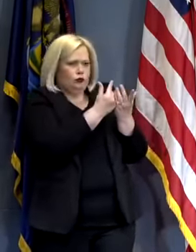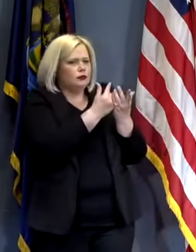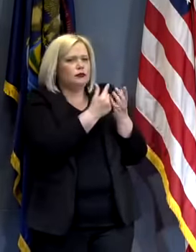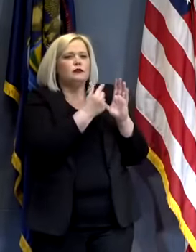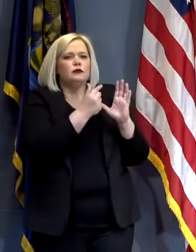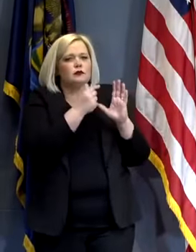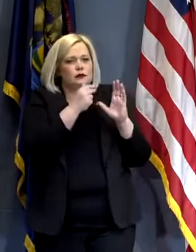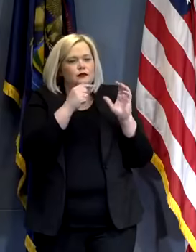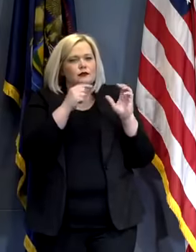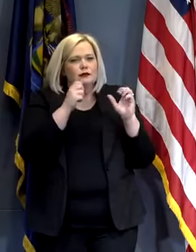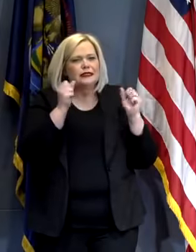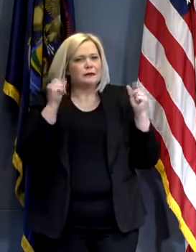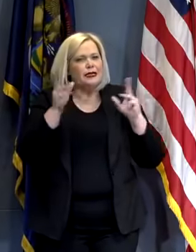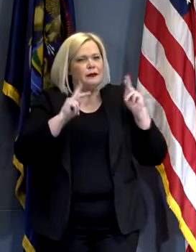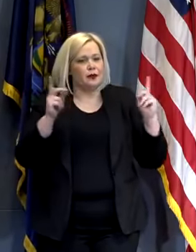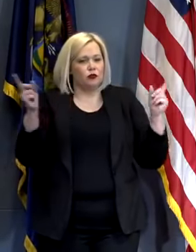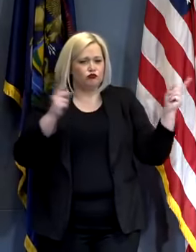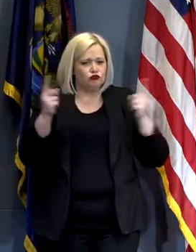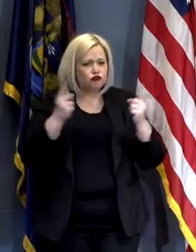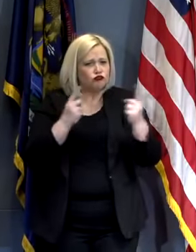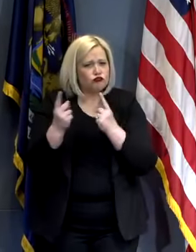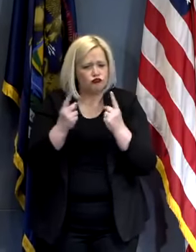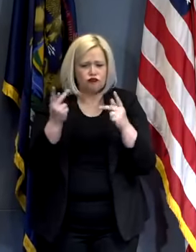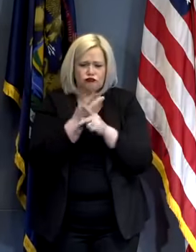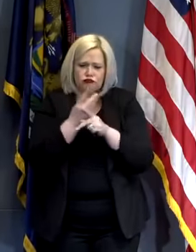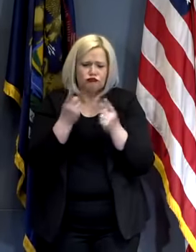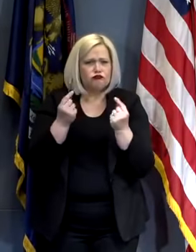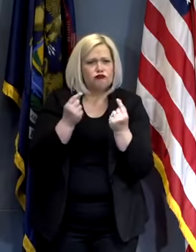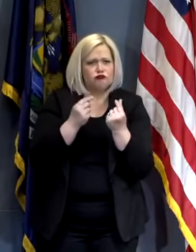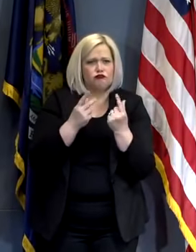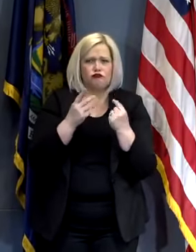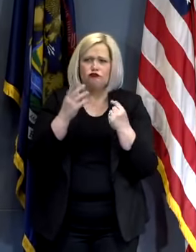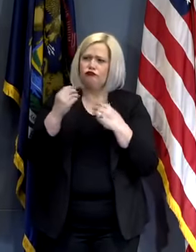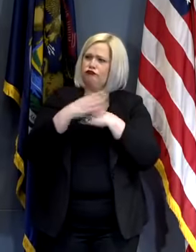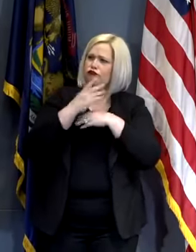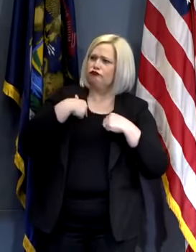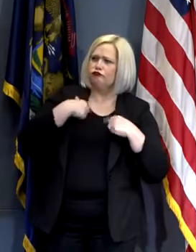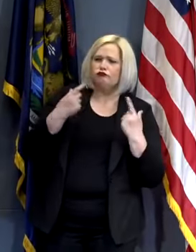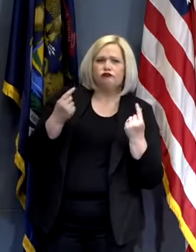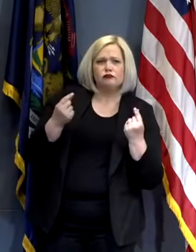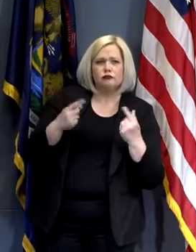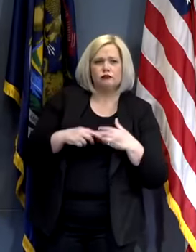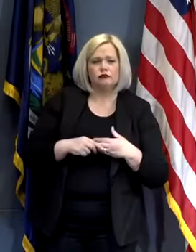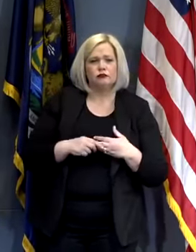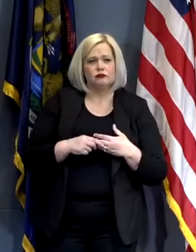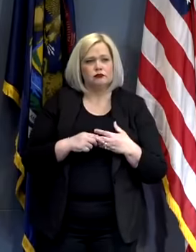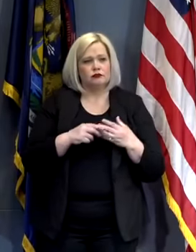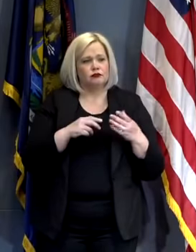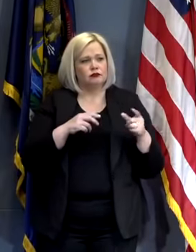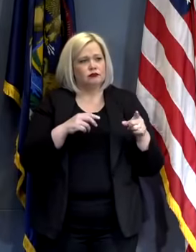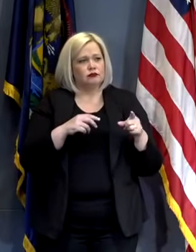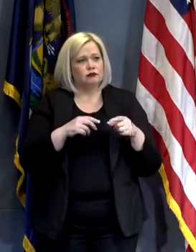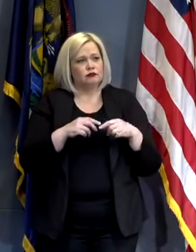to be a part of the advice that I am seeking and receiving and taking into account, as are the